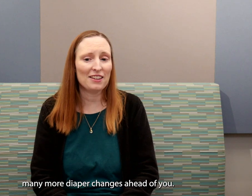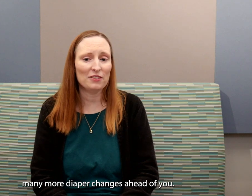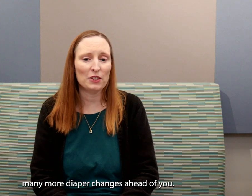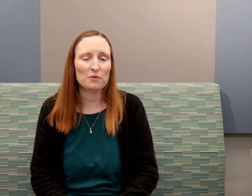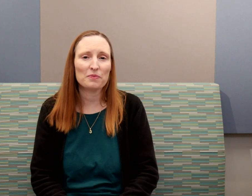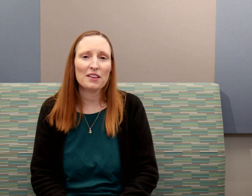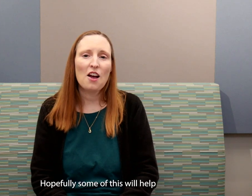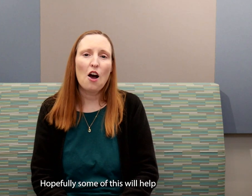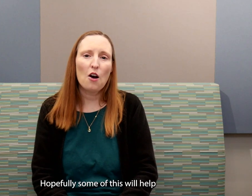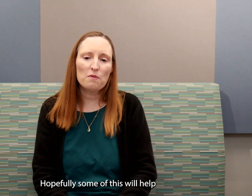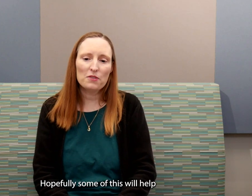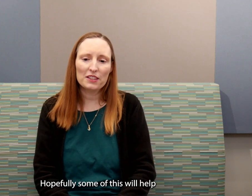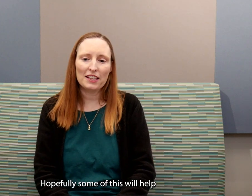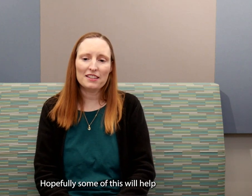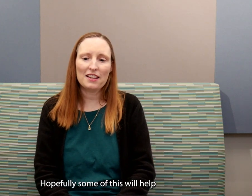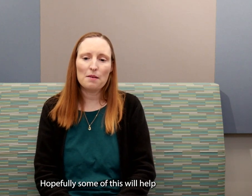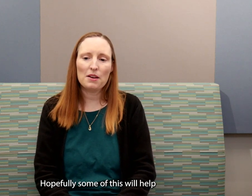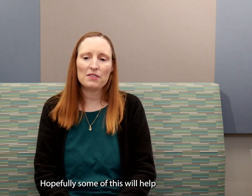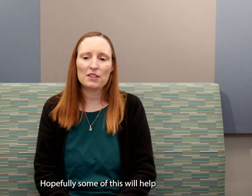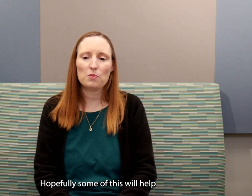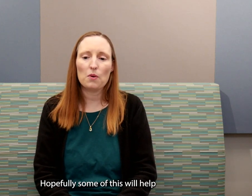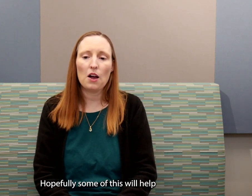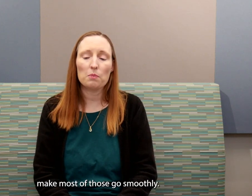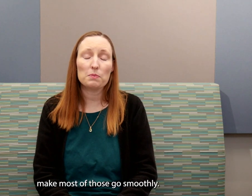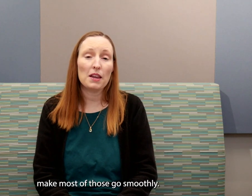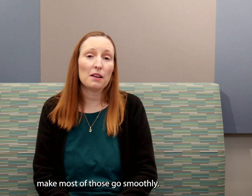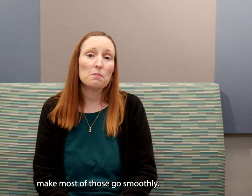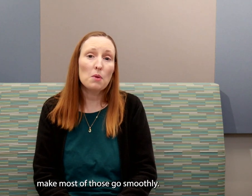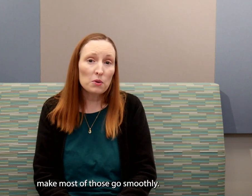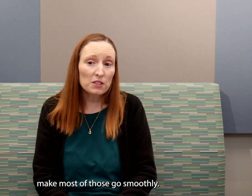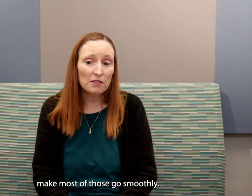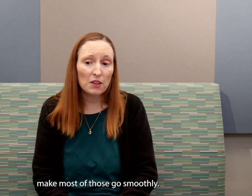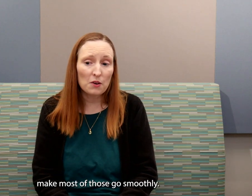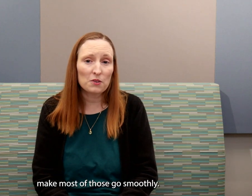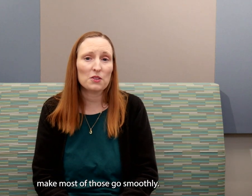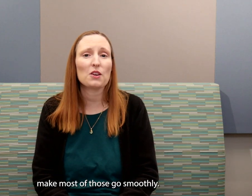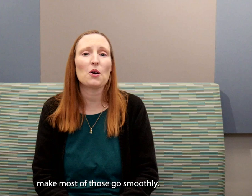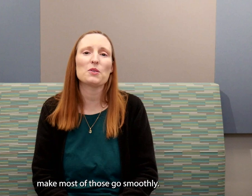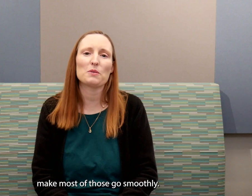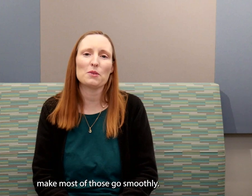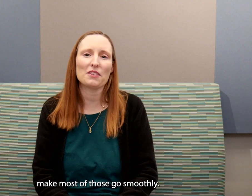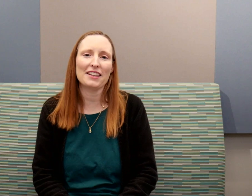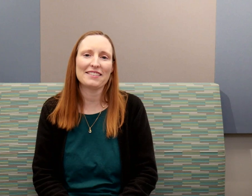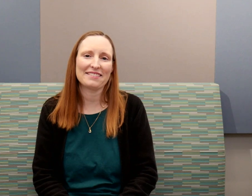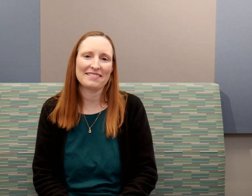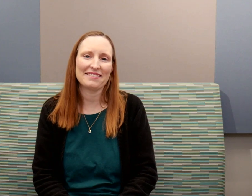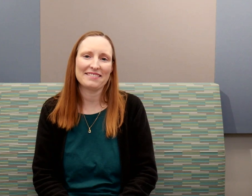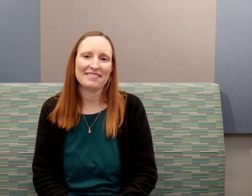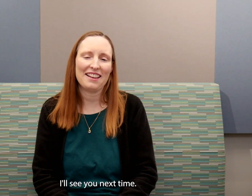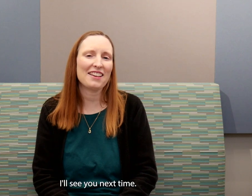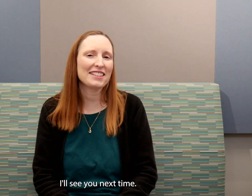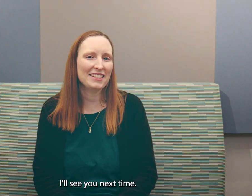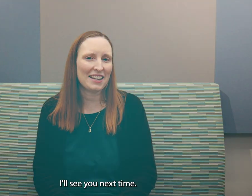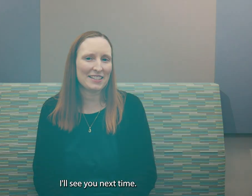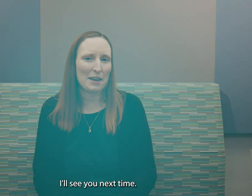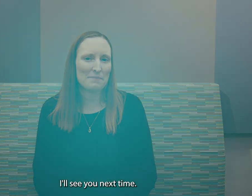you. Hopefully, some of this will help make most of those go smoothly. I'll see you next time.